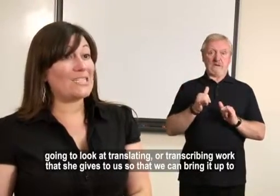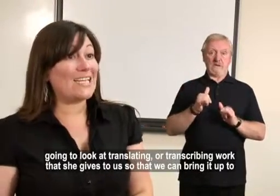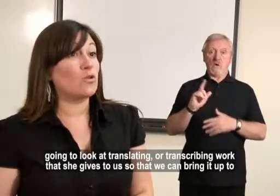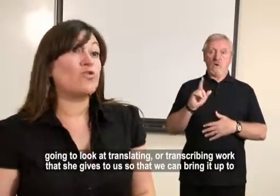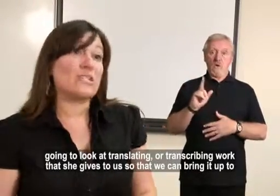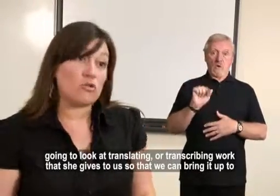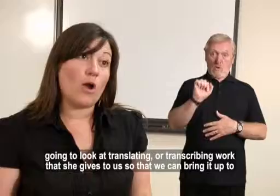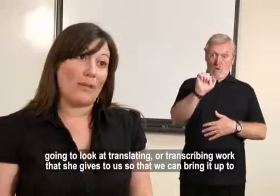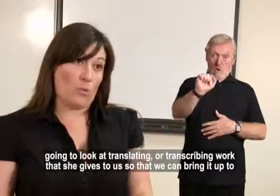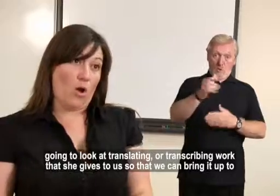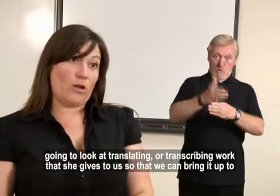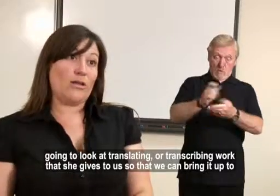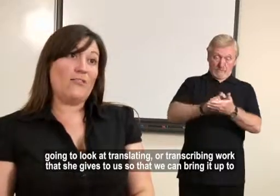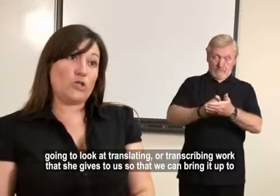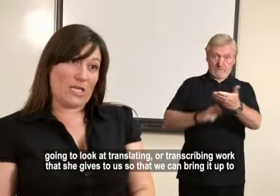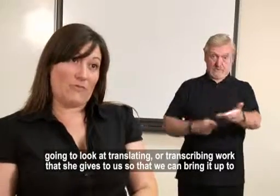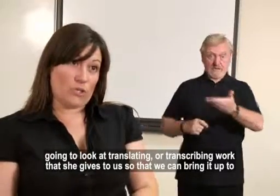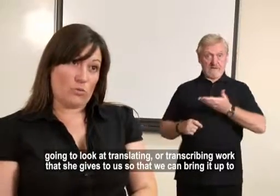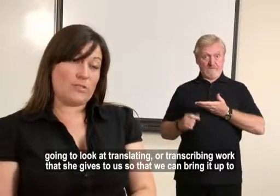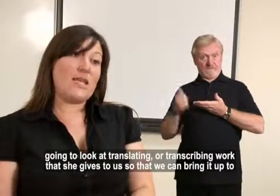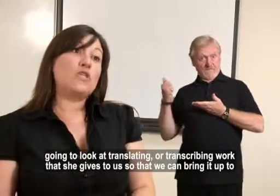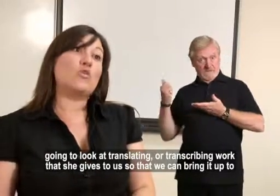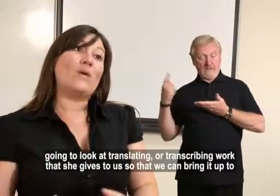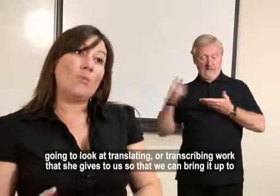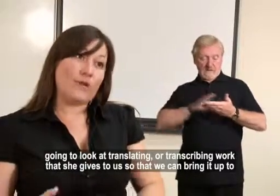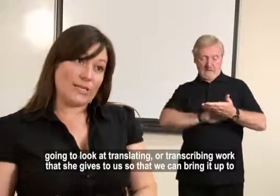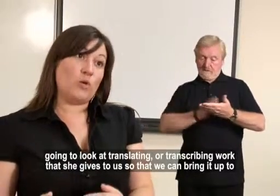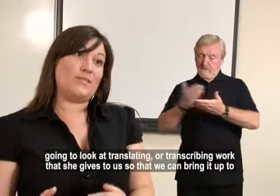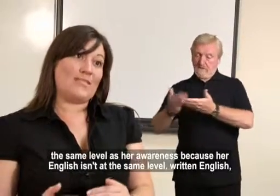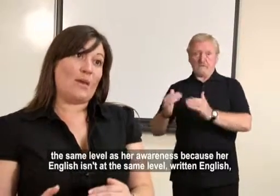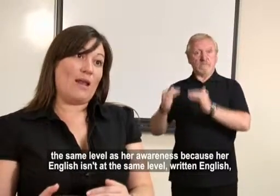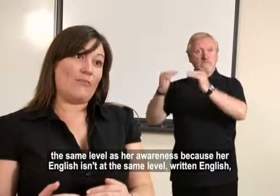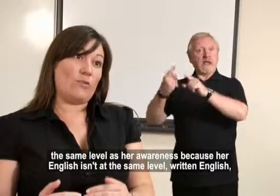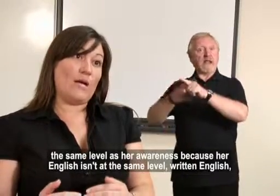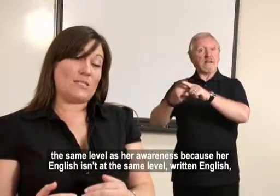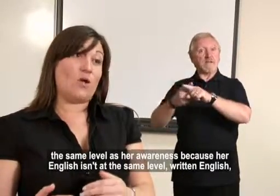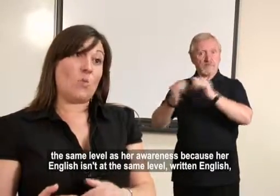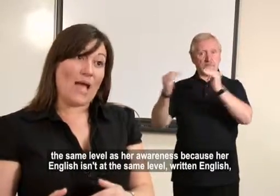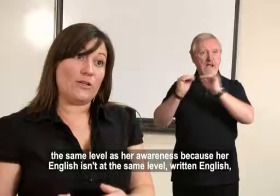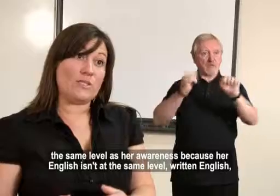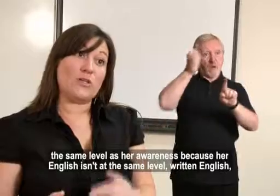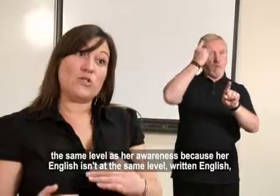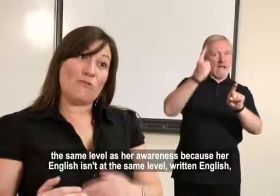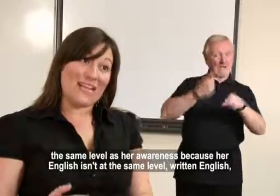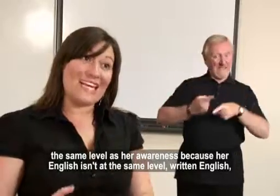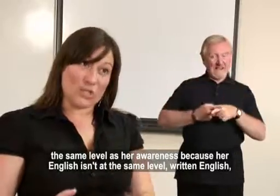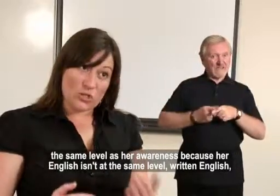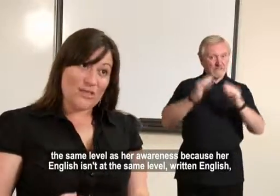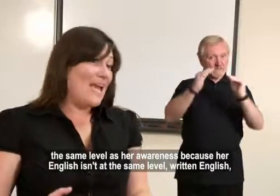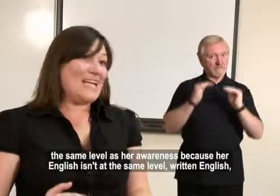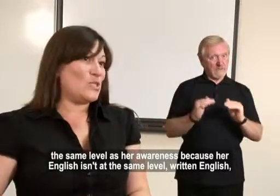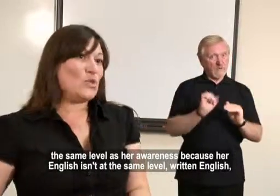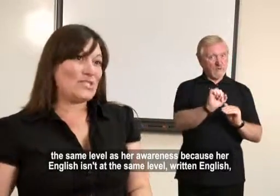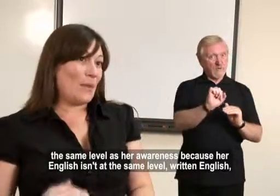at translating or transcribing work that she gives to us, so that we can bring it up to the same level as her awareness, because her